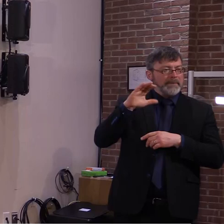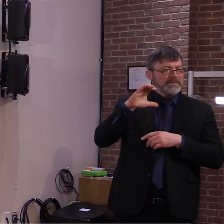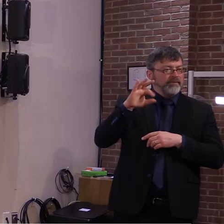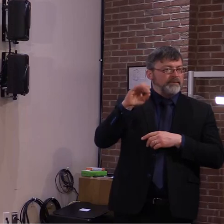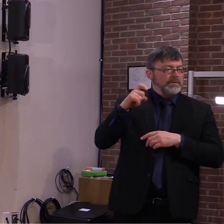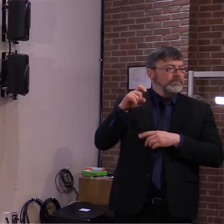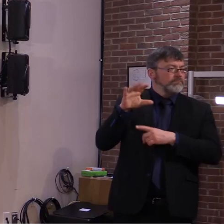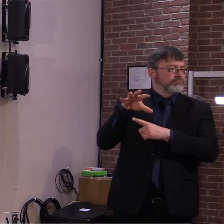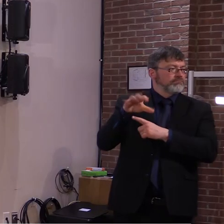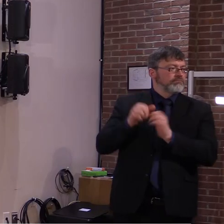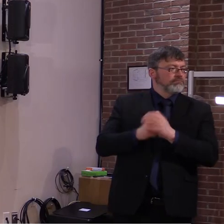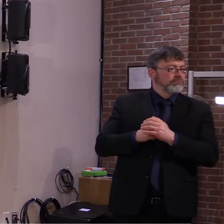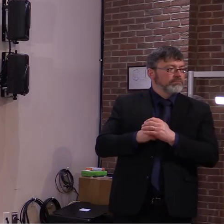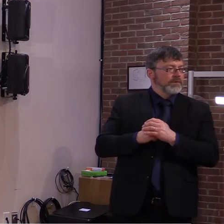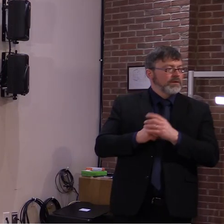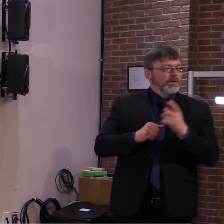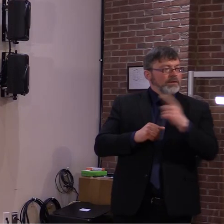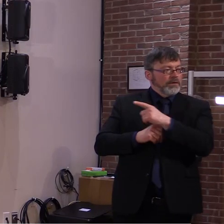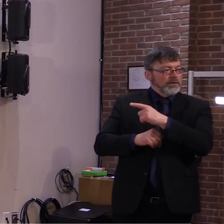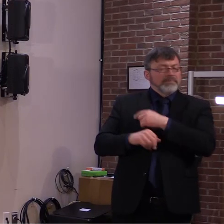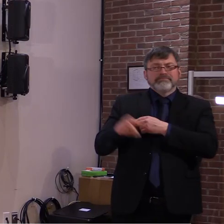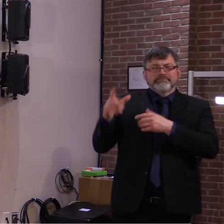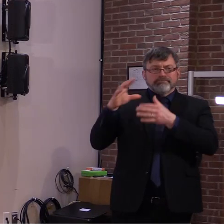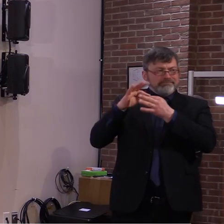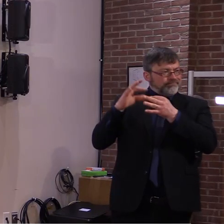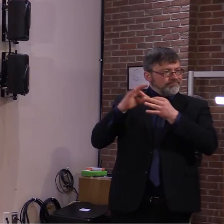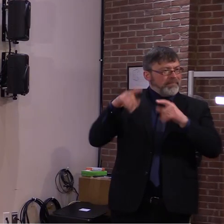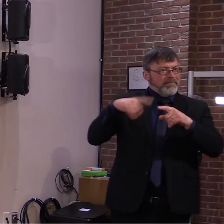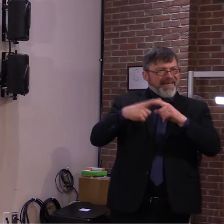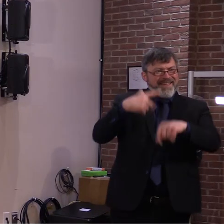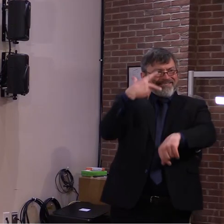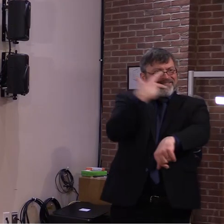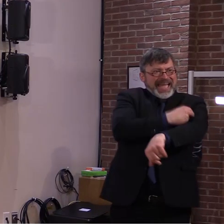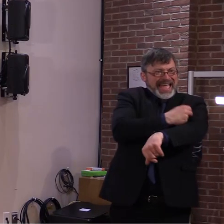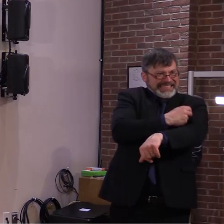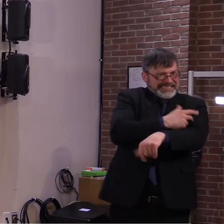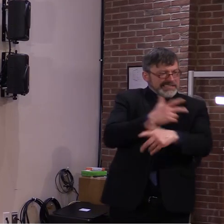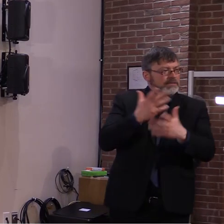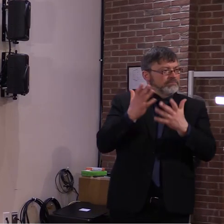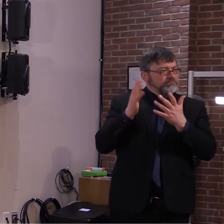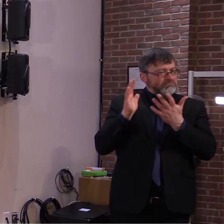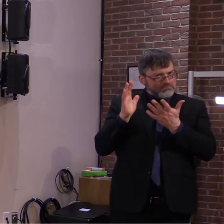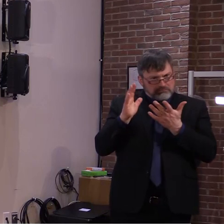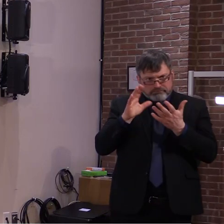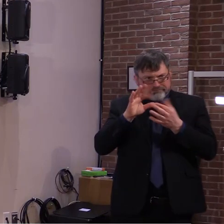Vermont, does it surprise you that the Democrats, the Democratic